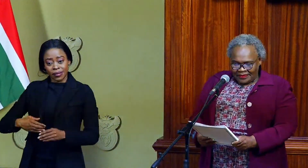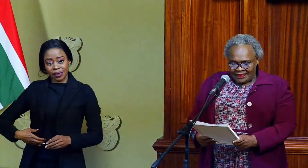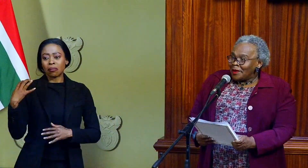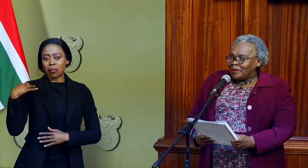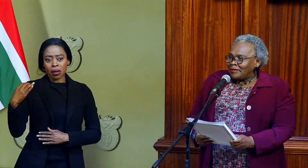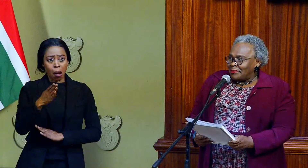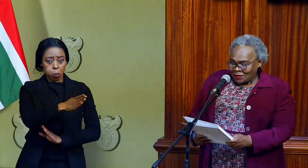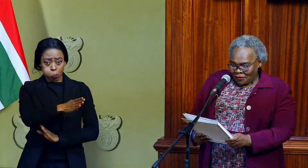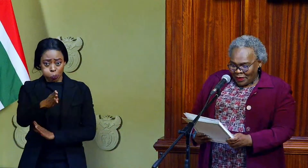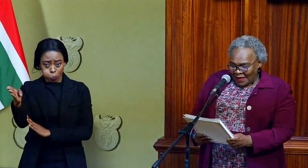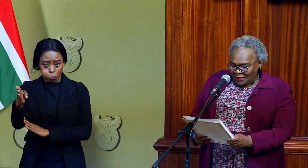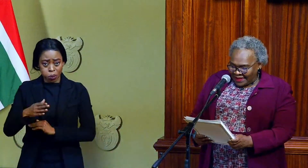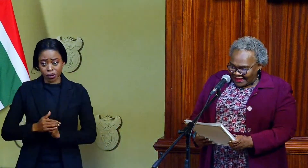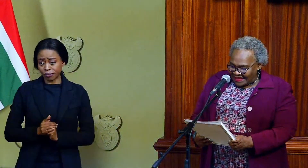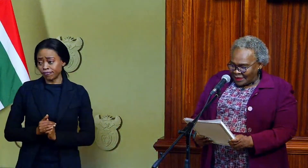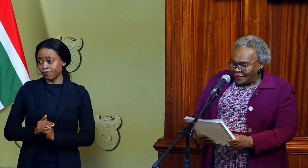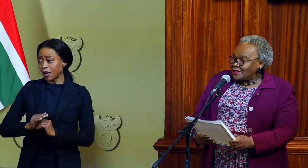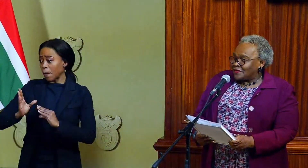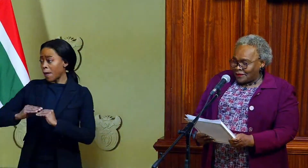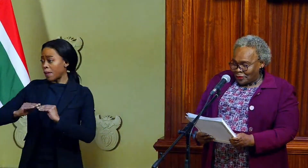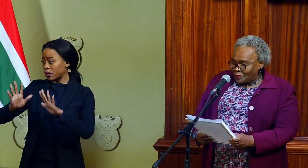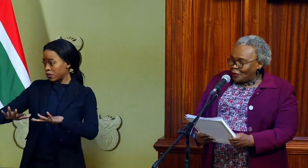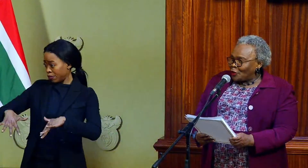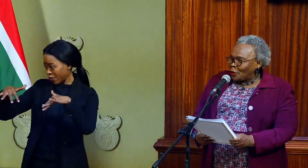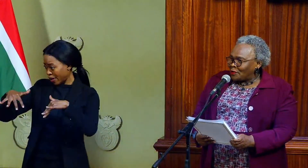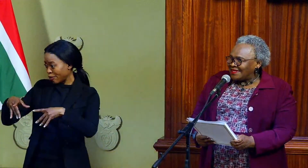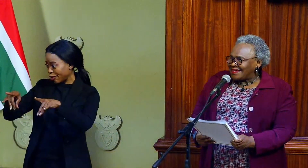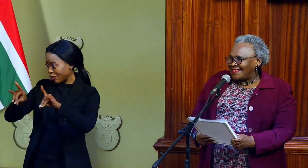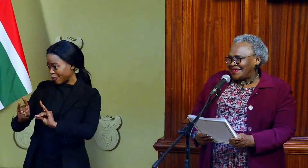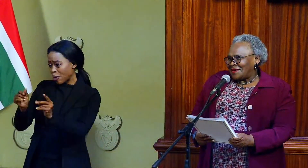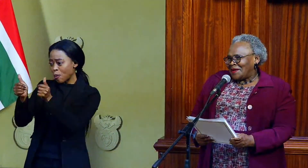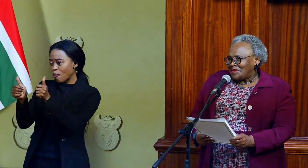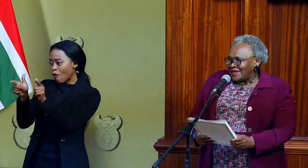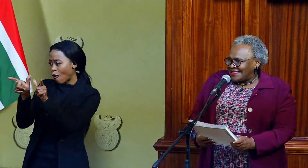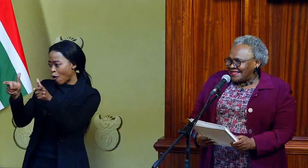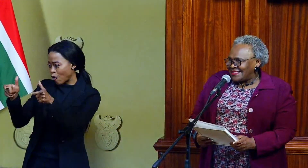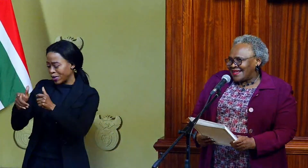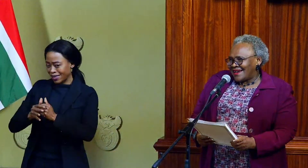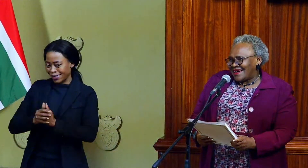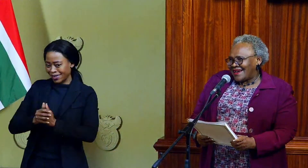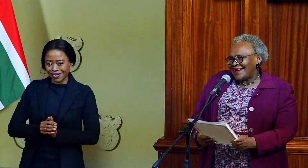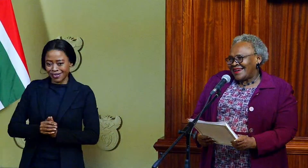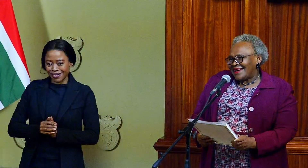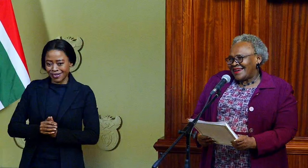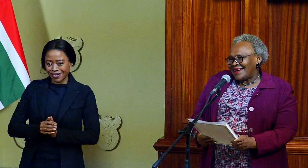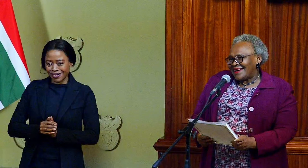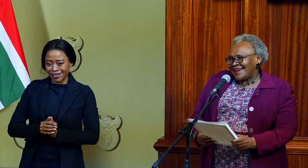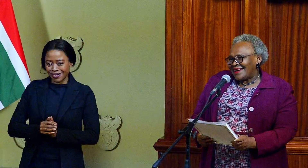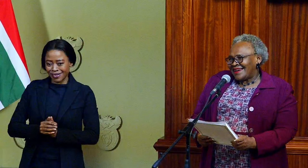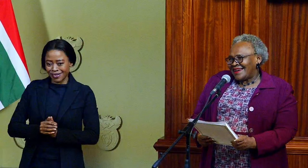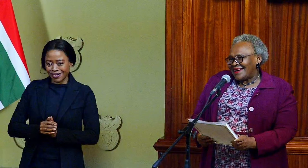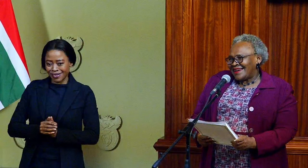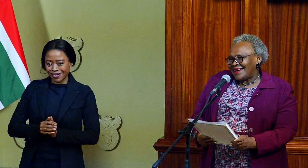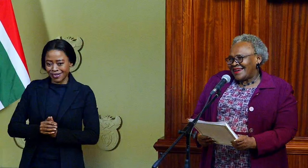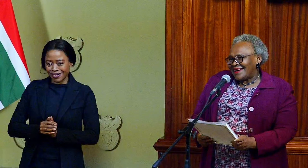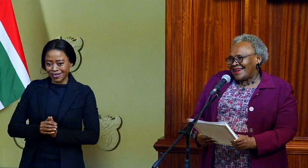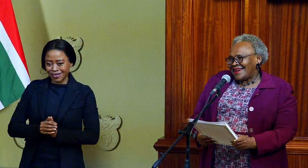Ramaphosa, Members of Parliament, Chairperson of the Portfolio Committee, my sister and my